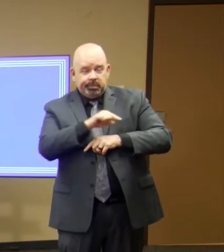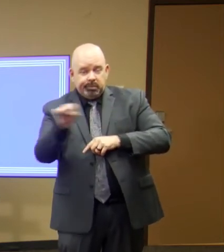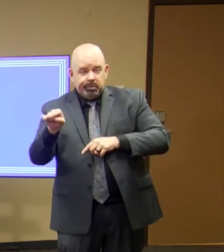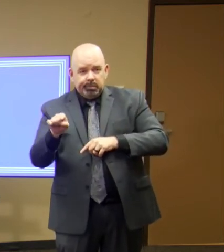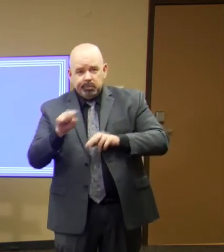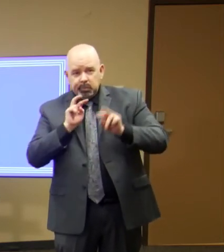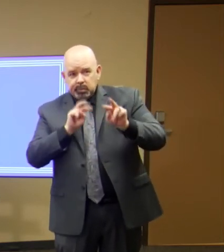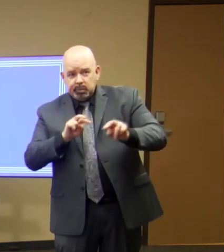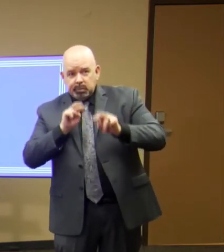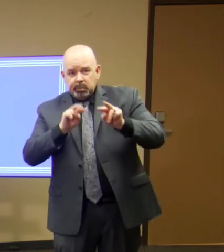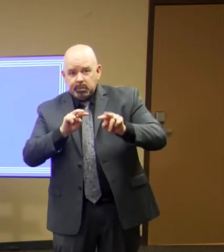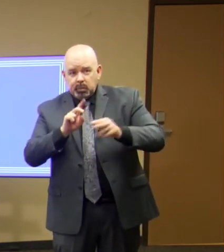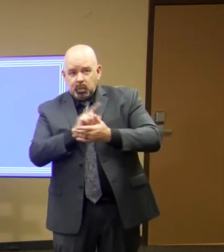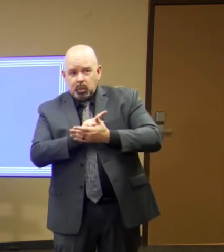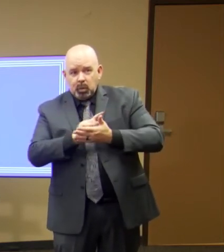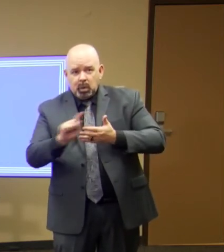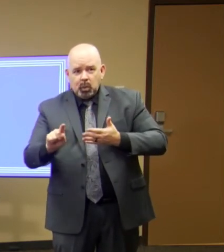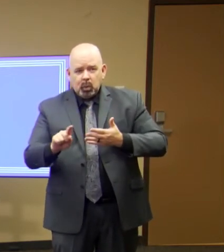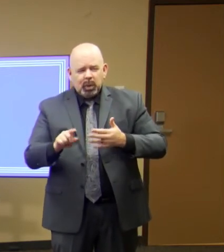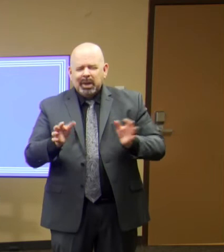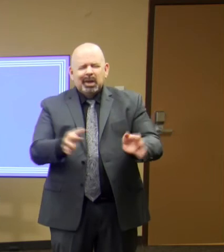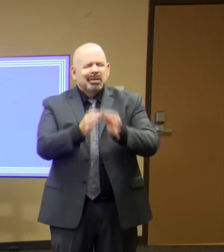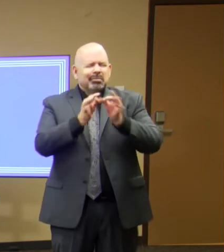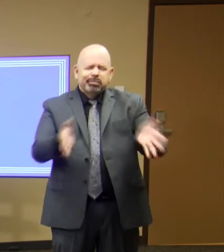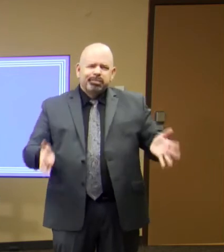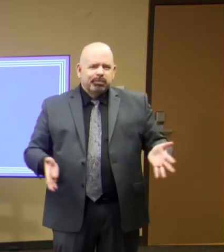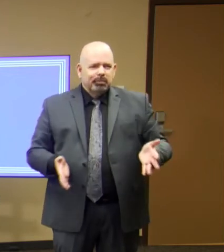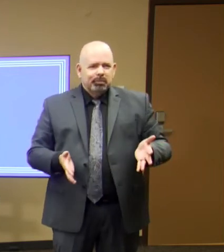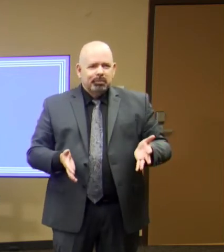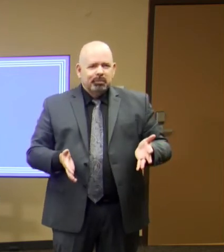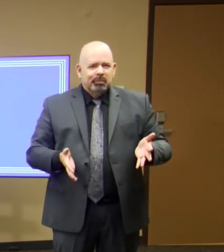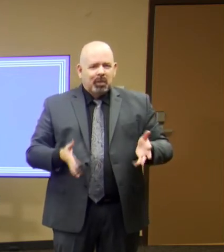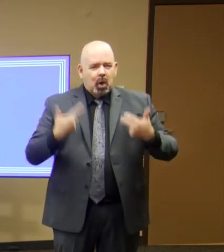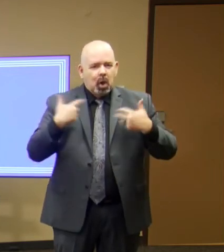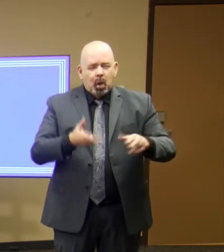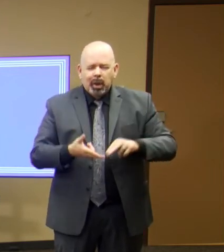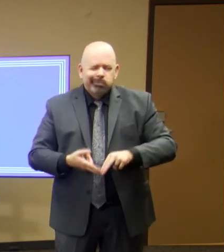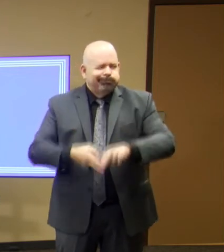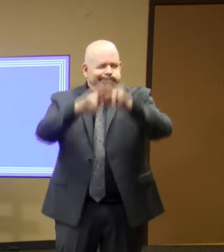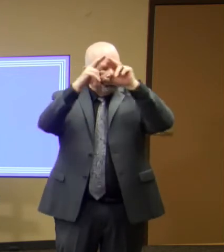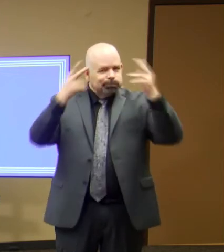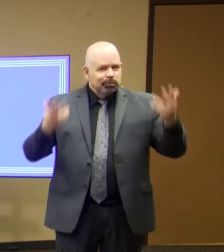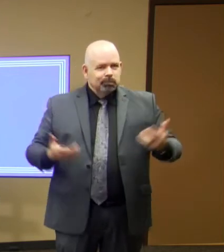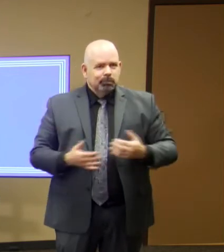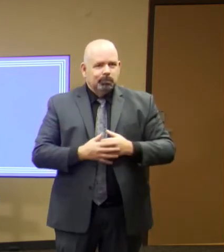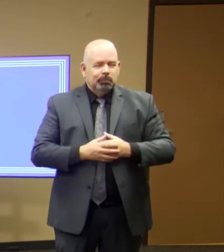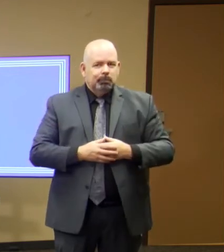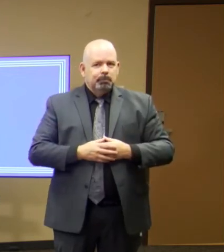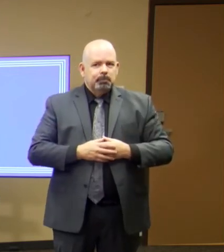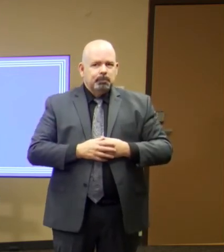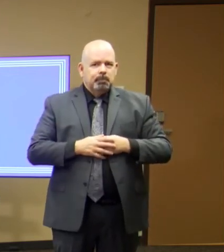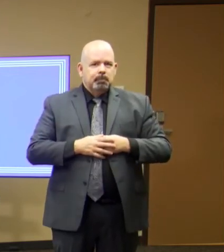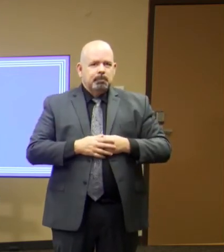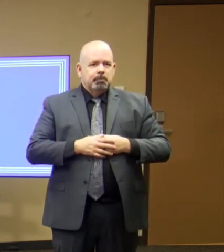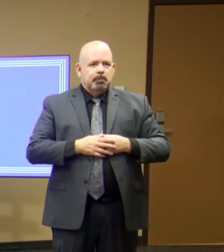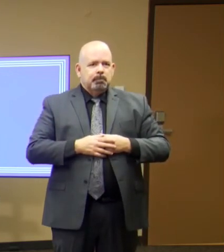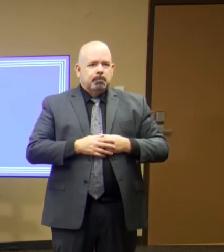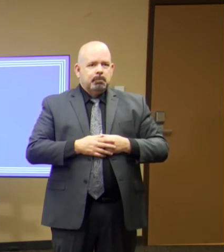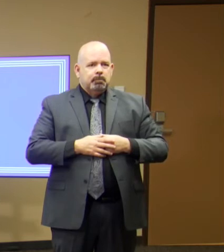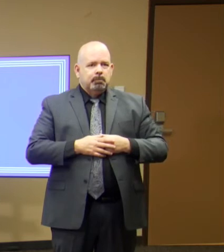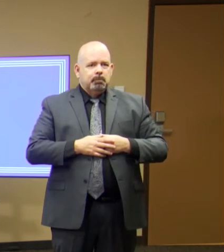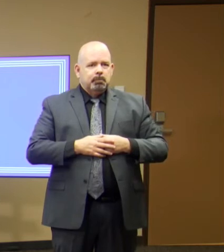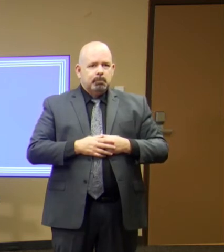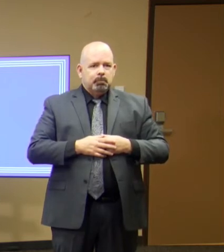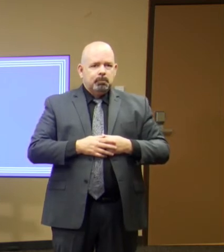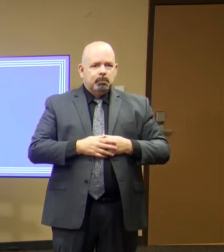far too late, right? I mean, and I'm talking, you know, regularly with my counterpart in El